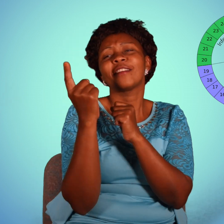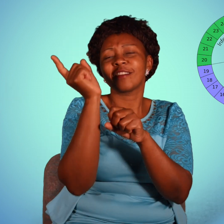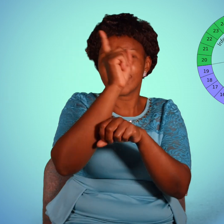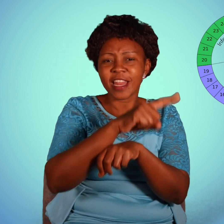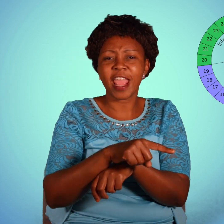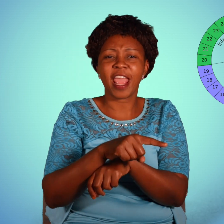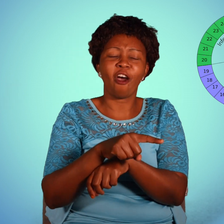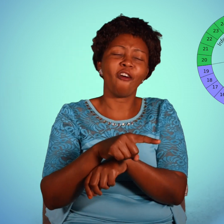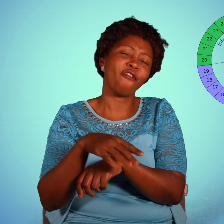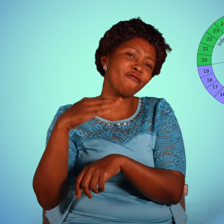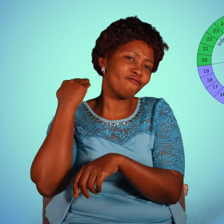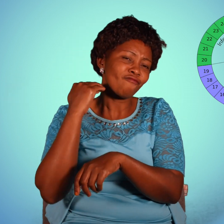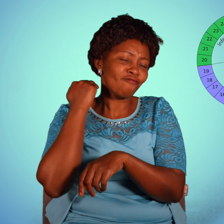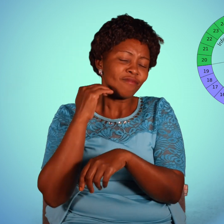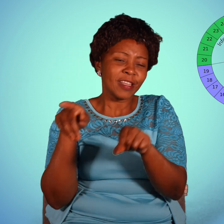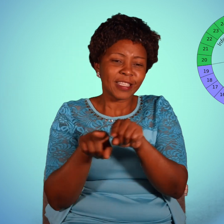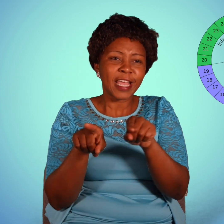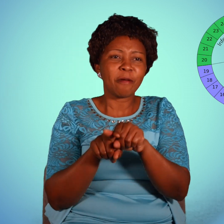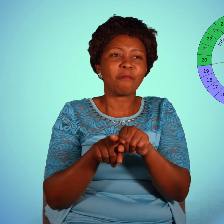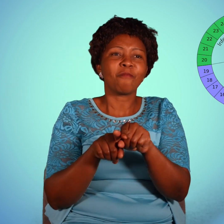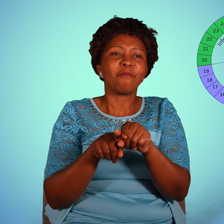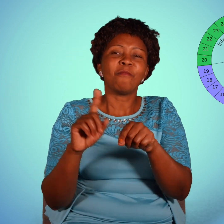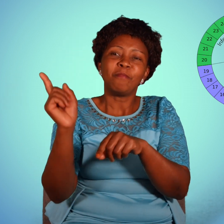menstrual bleeding as day 1.